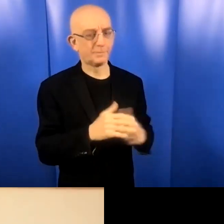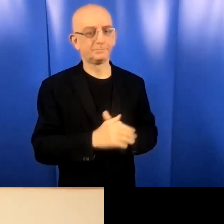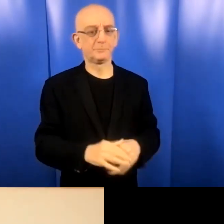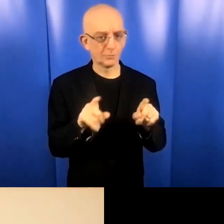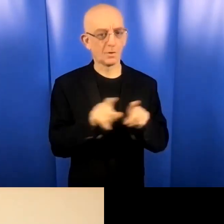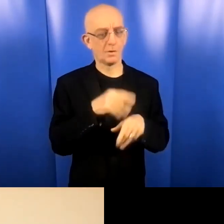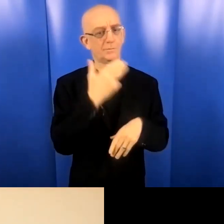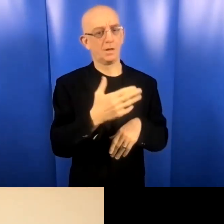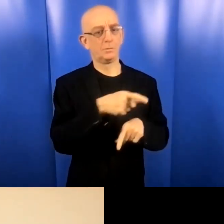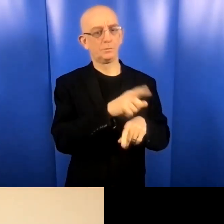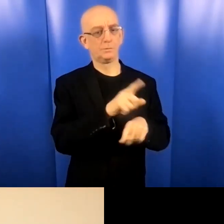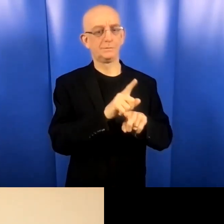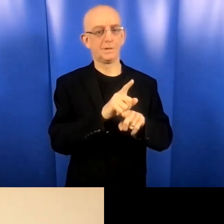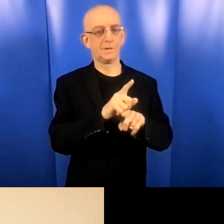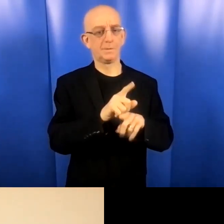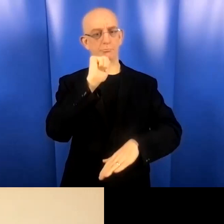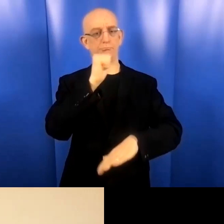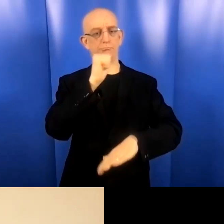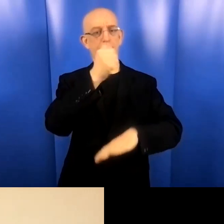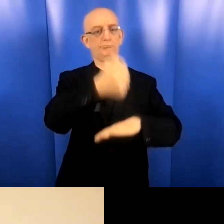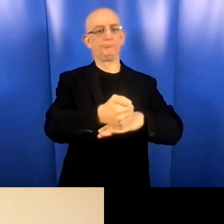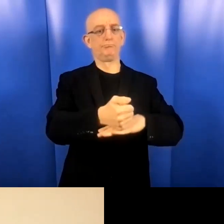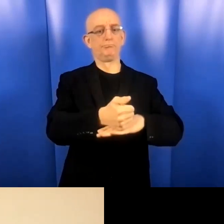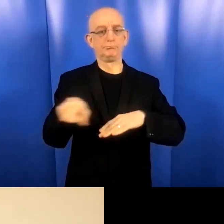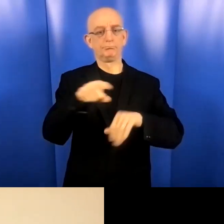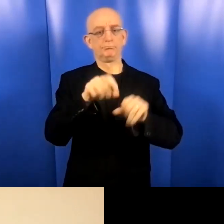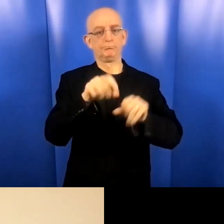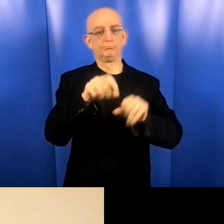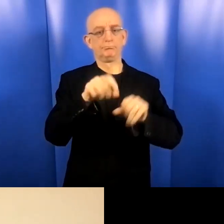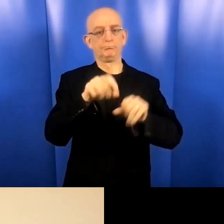in the diversity and intersectionality. Thanks a lot.